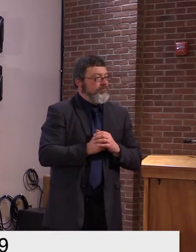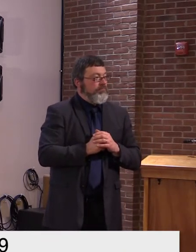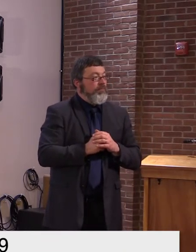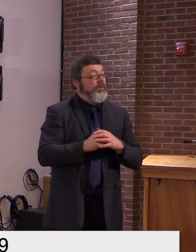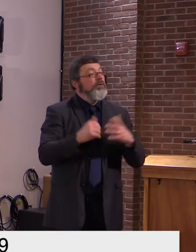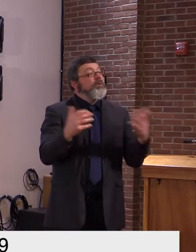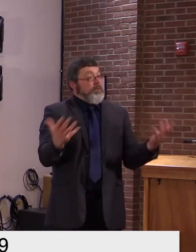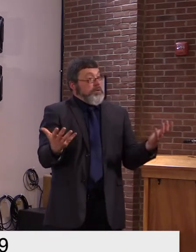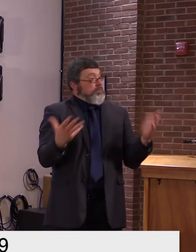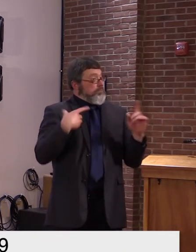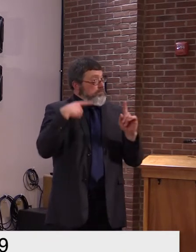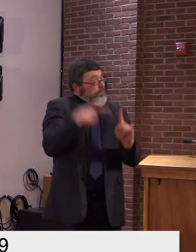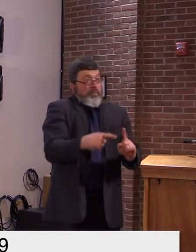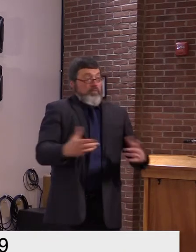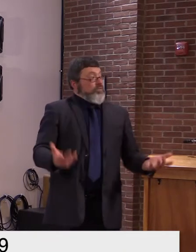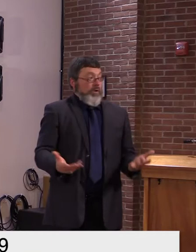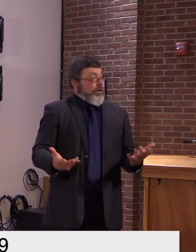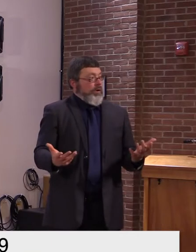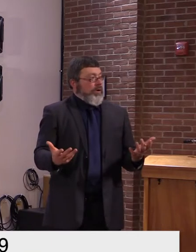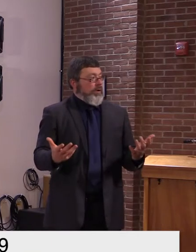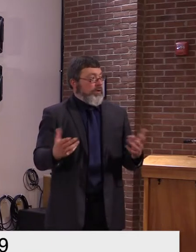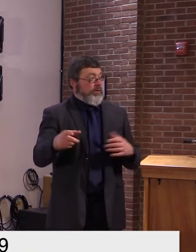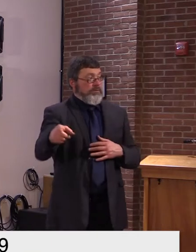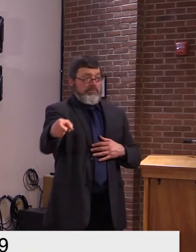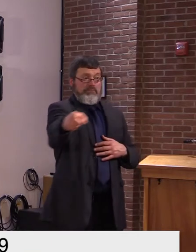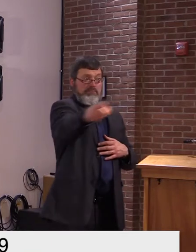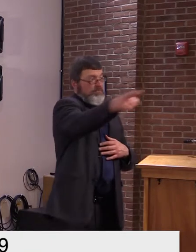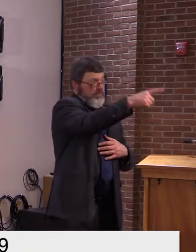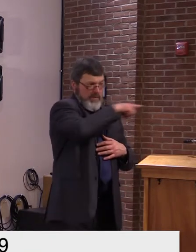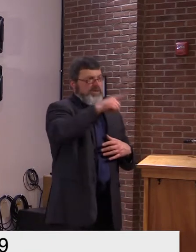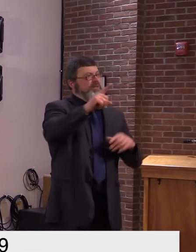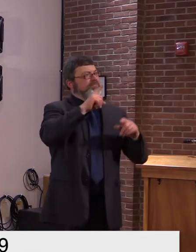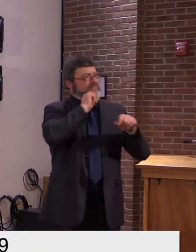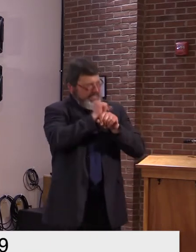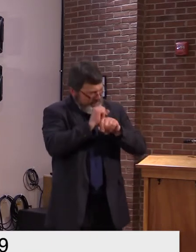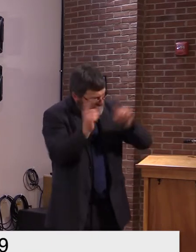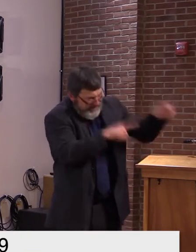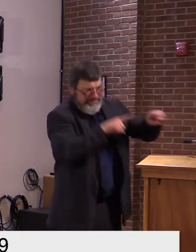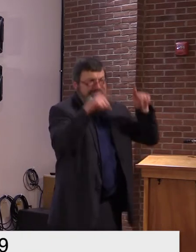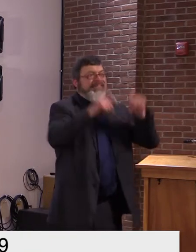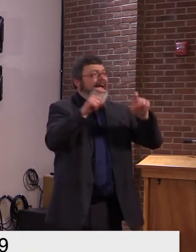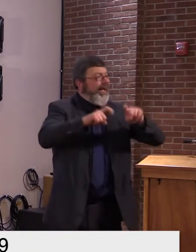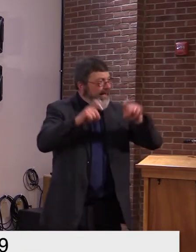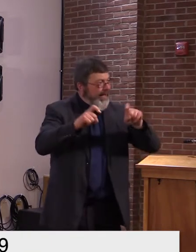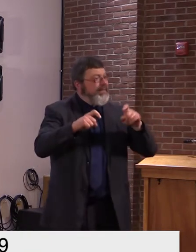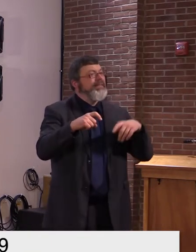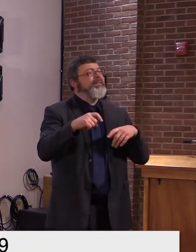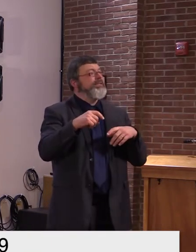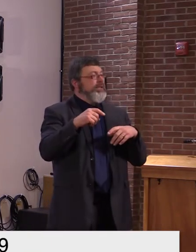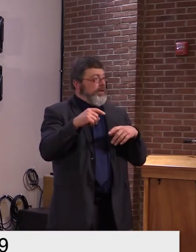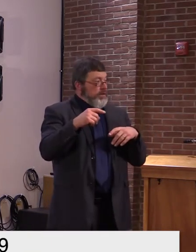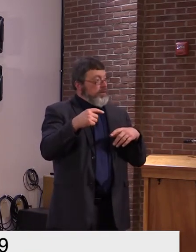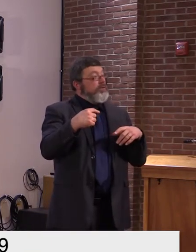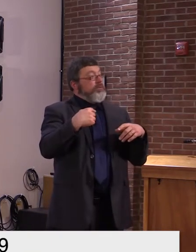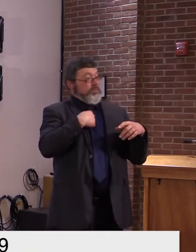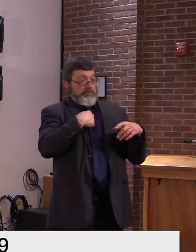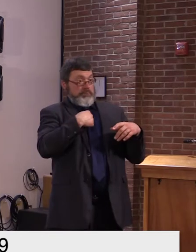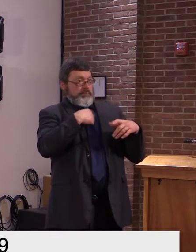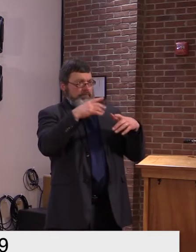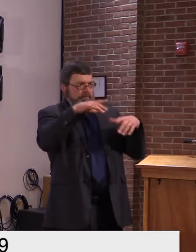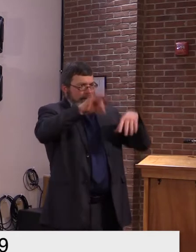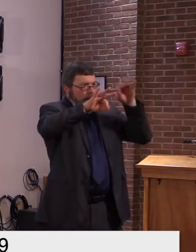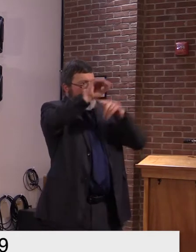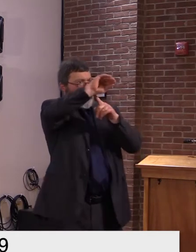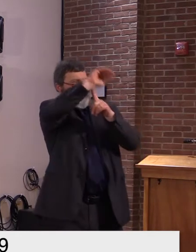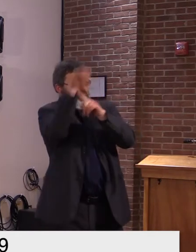a sufficient amount of testing, as our percent positivity rate remains low and has been equal or less